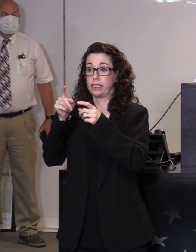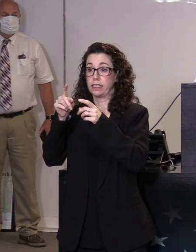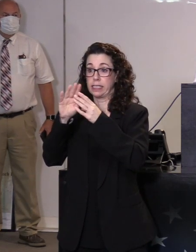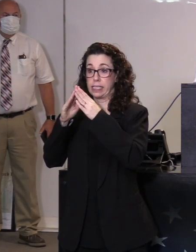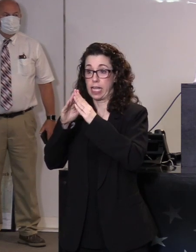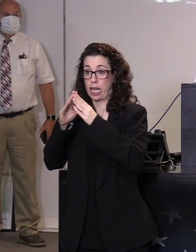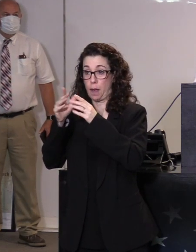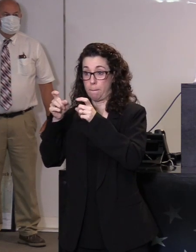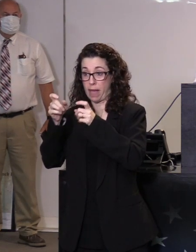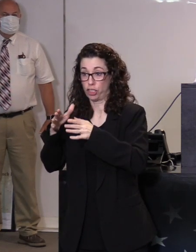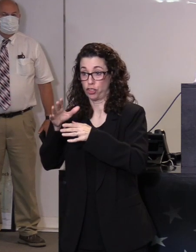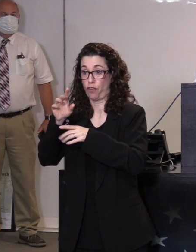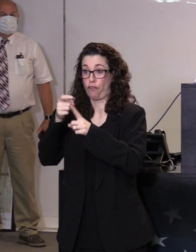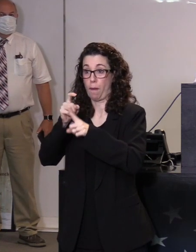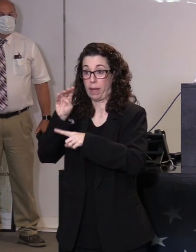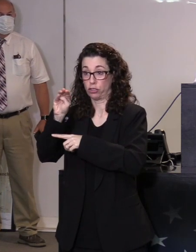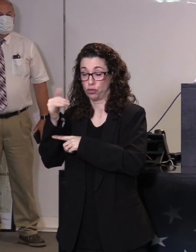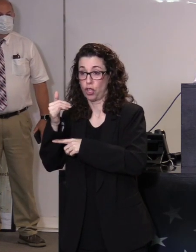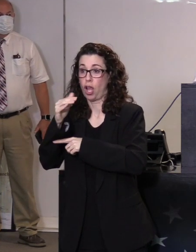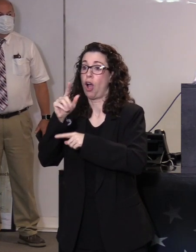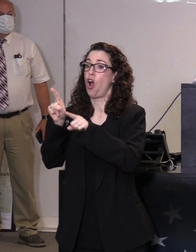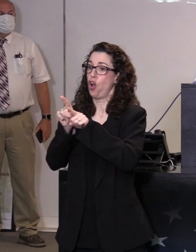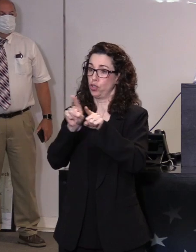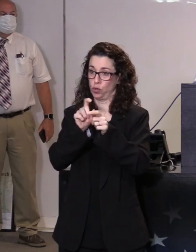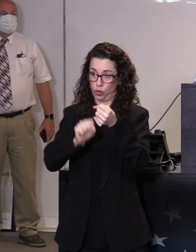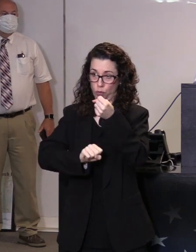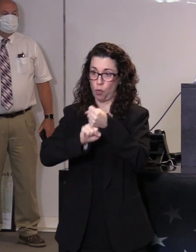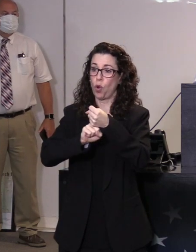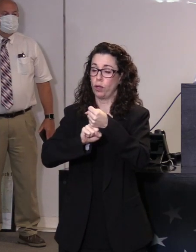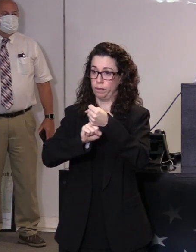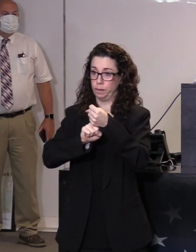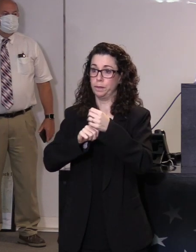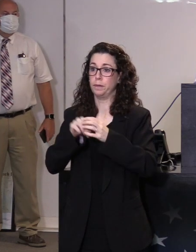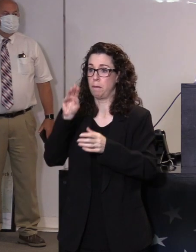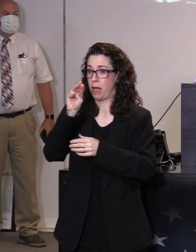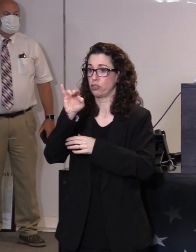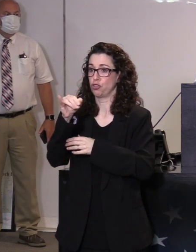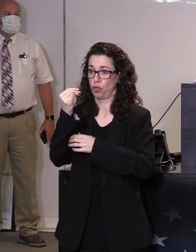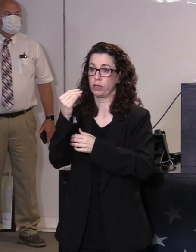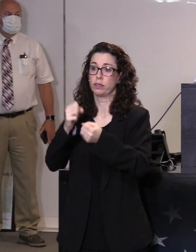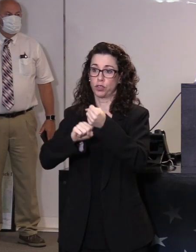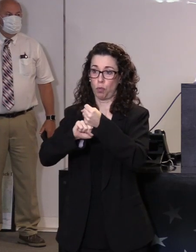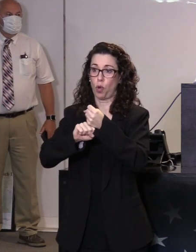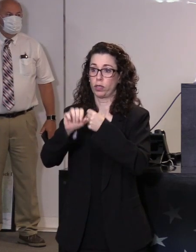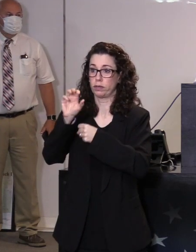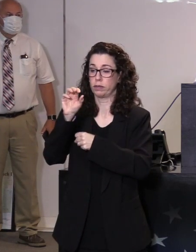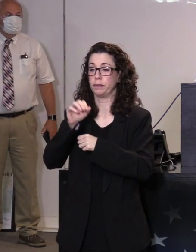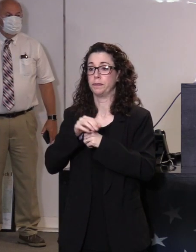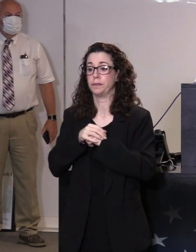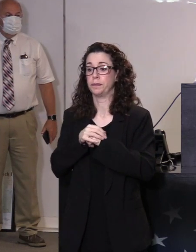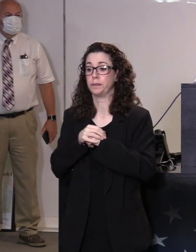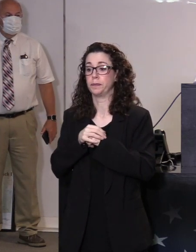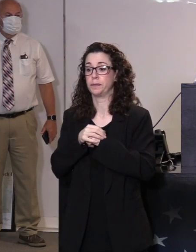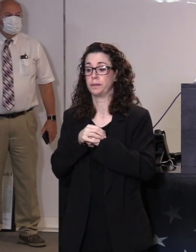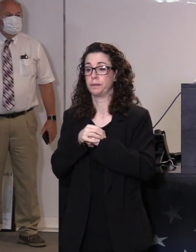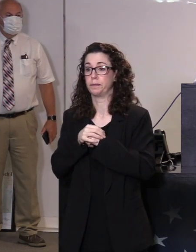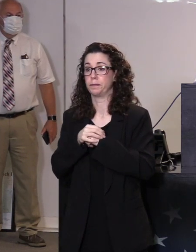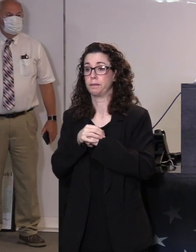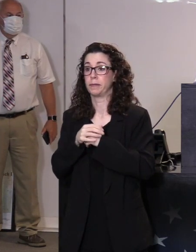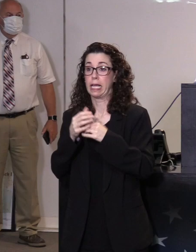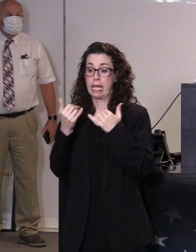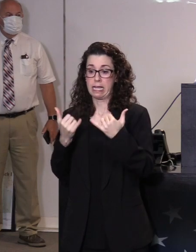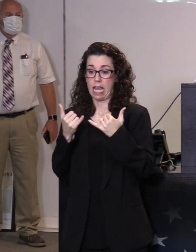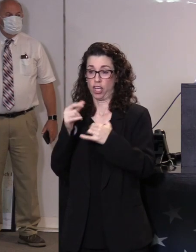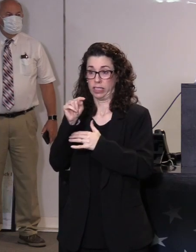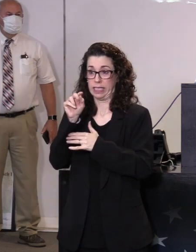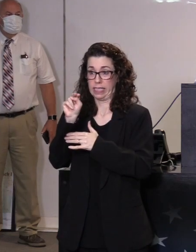this decision for our county. As you know, we have experienced an update in the number of cases in Tennessee,